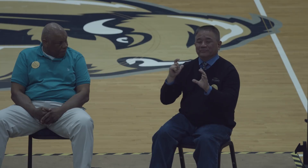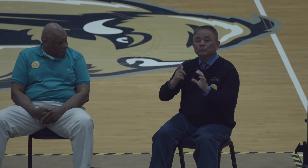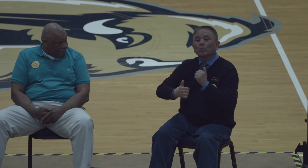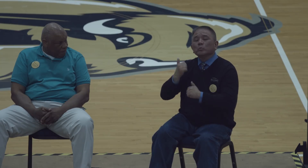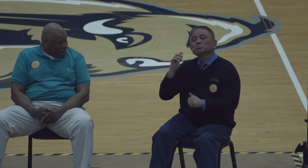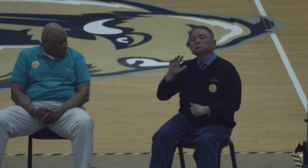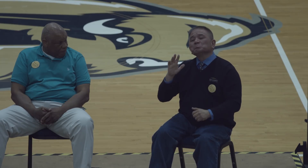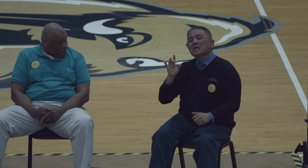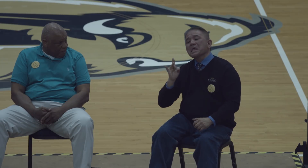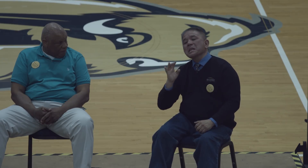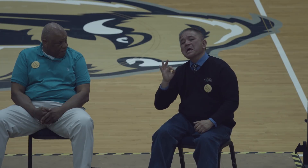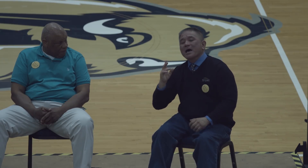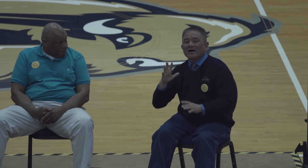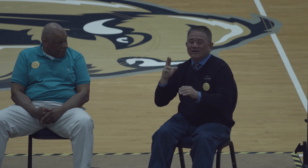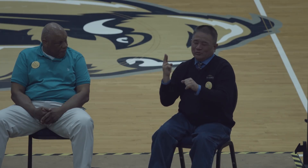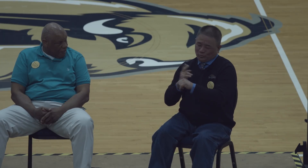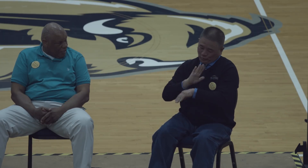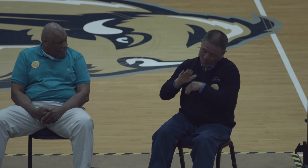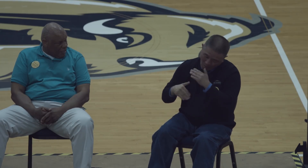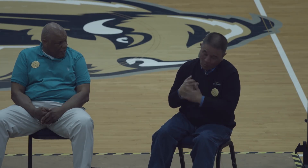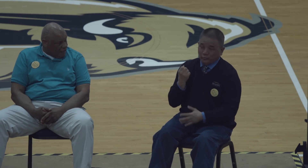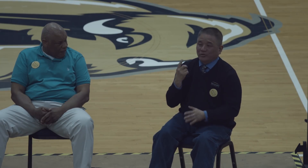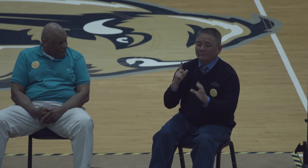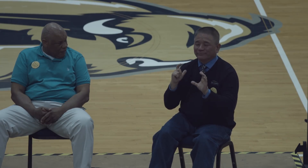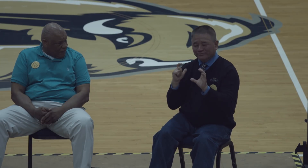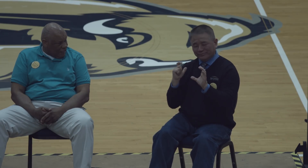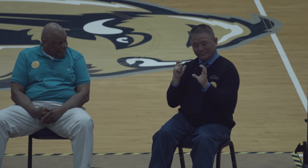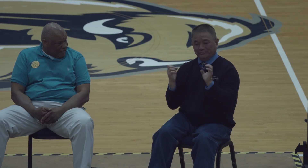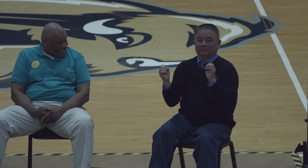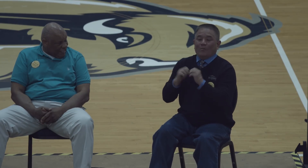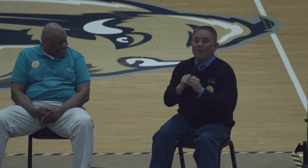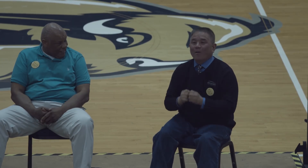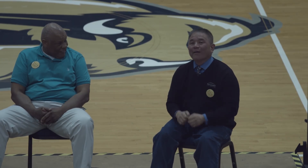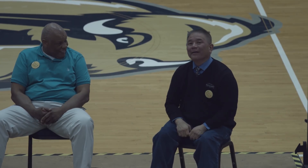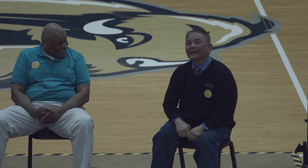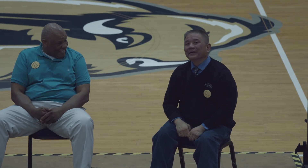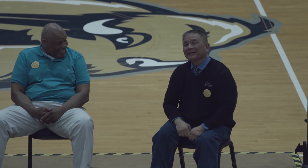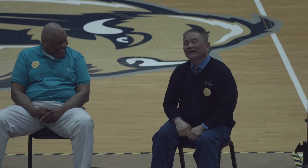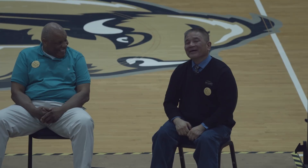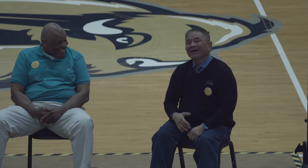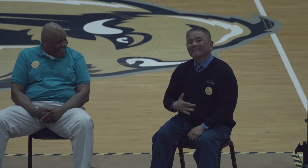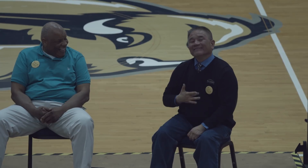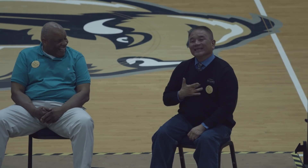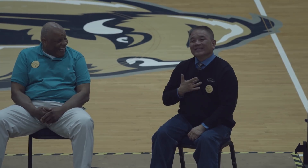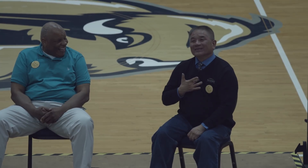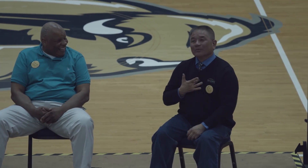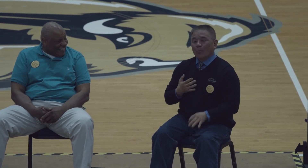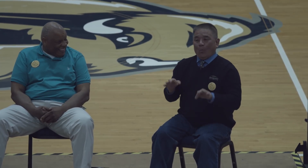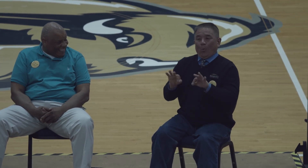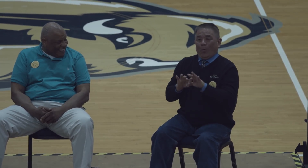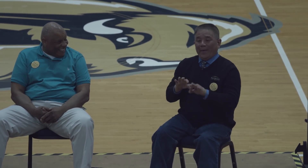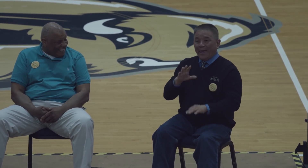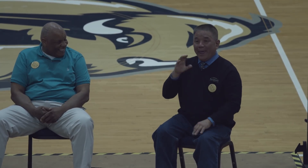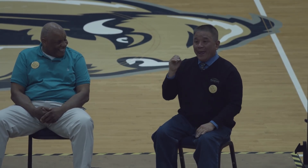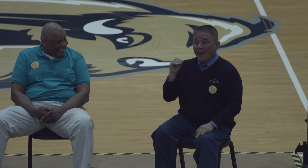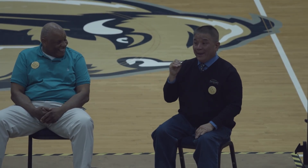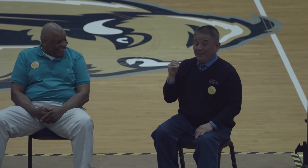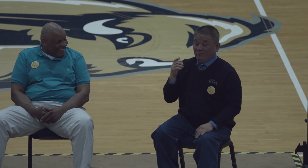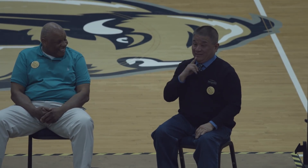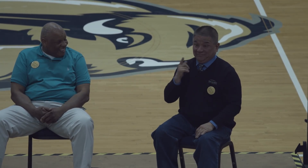So I came to bring I brought a 12-roll set, just to be sure. And I